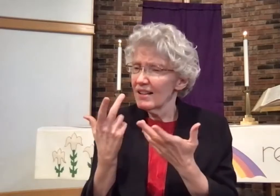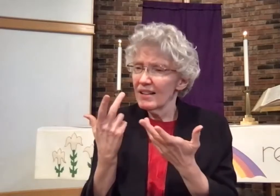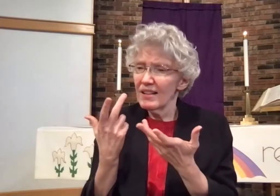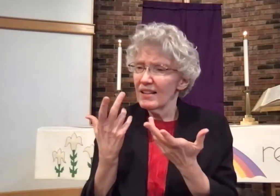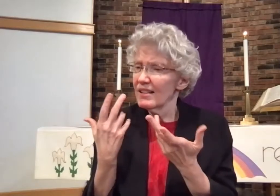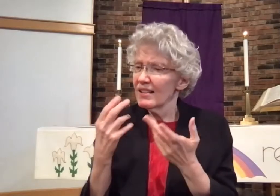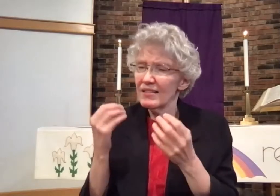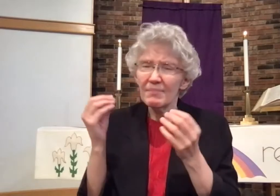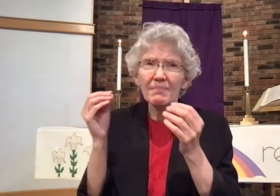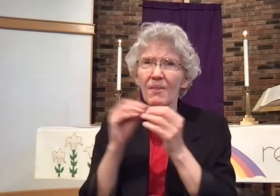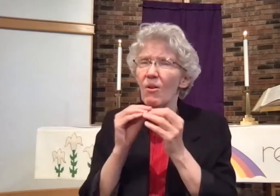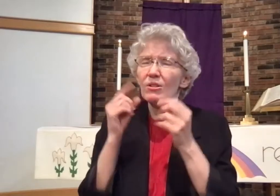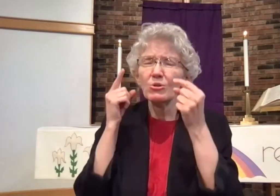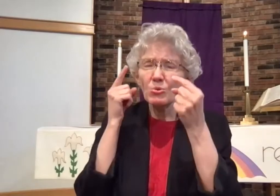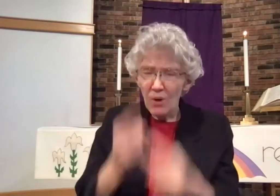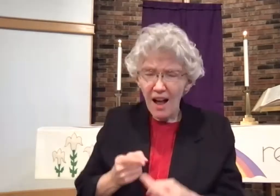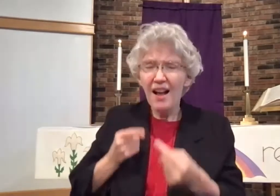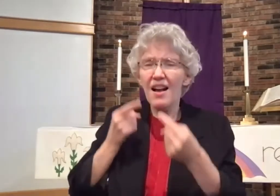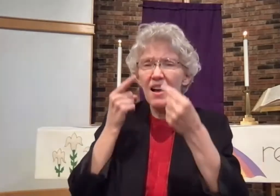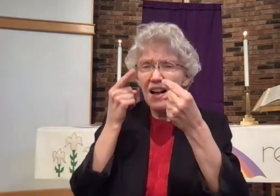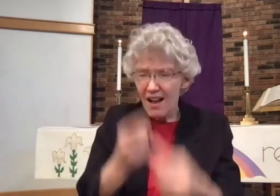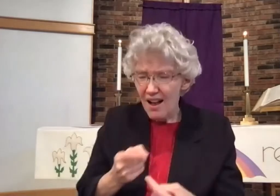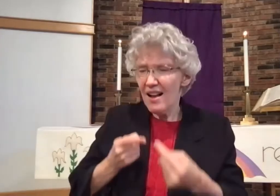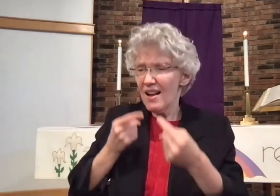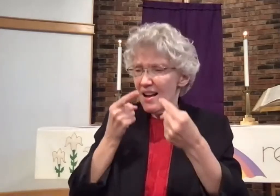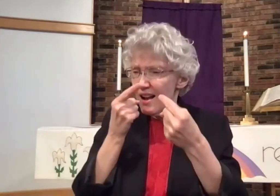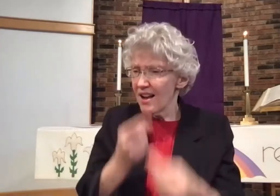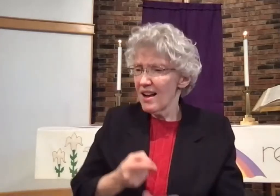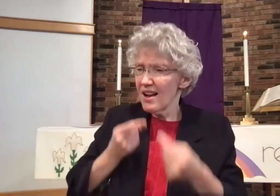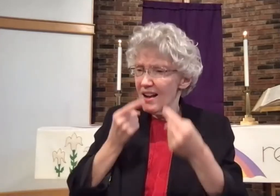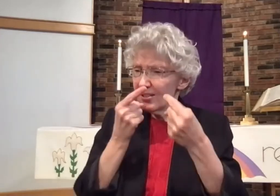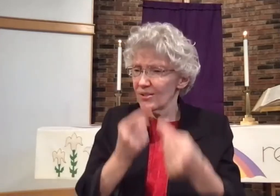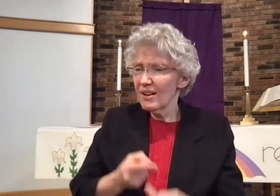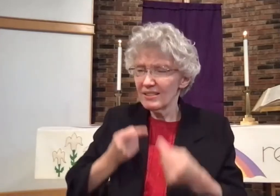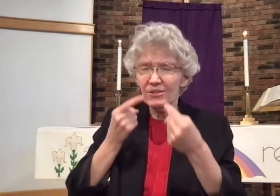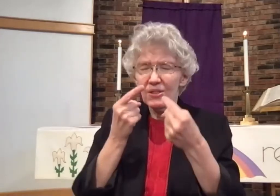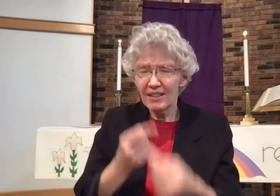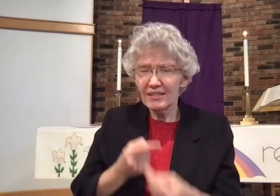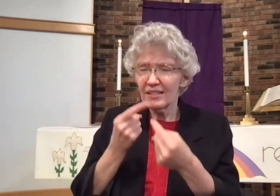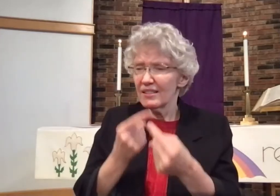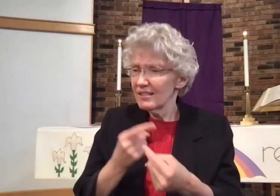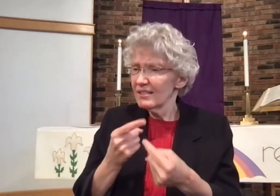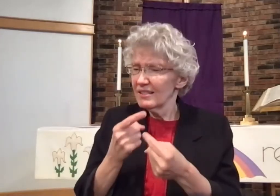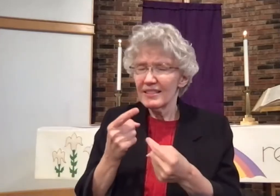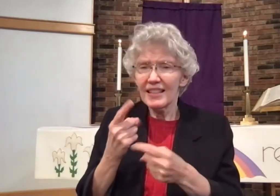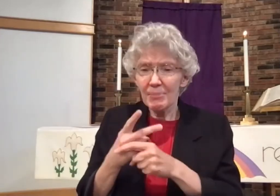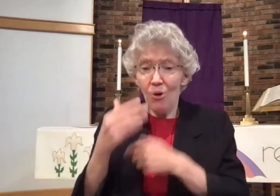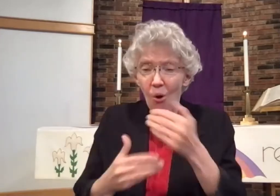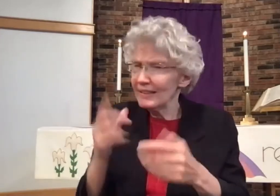People of color here in the United States struggle a lot more than those of us who are white do.